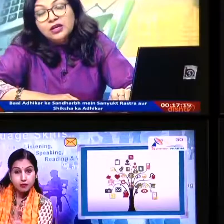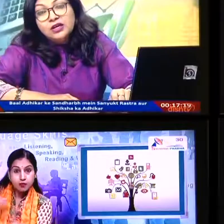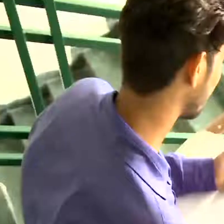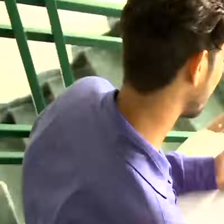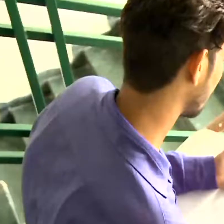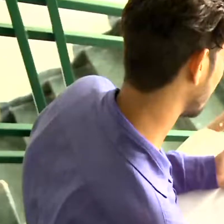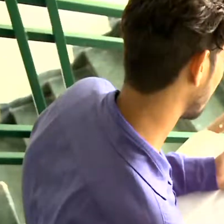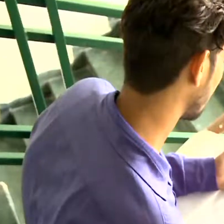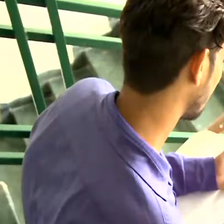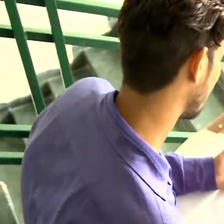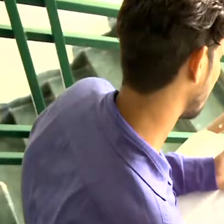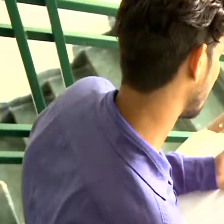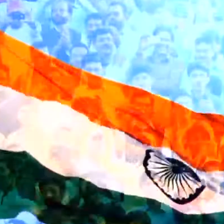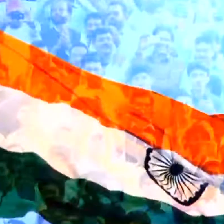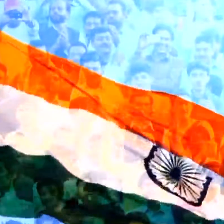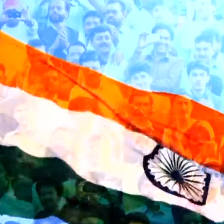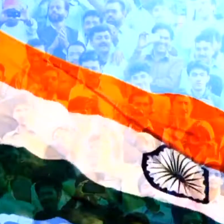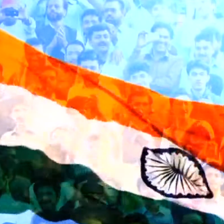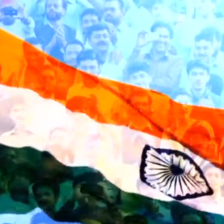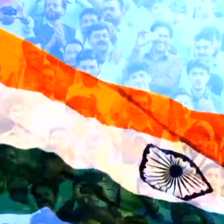unreached and deprived learners nationwide.